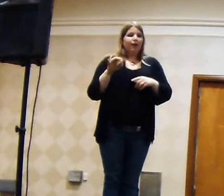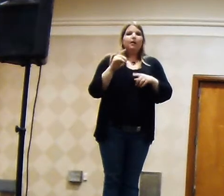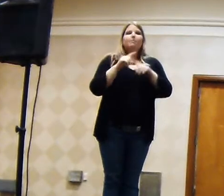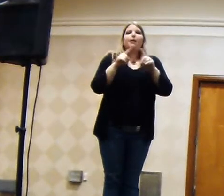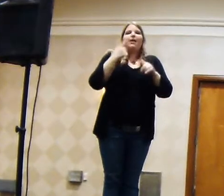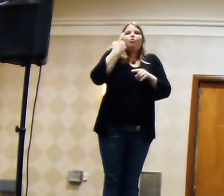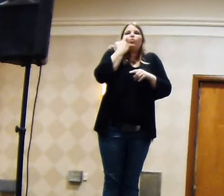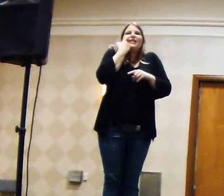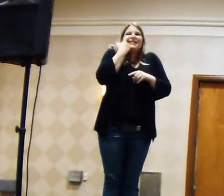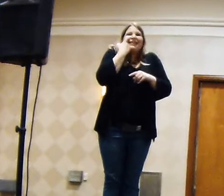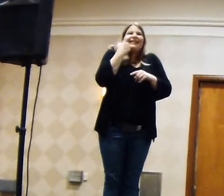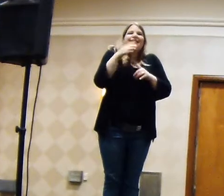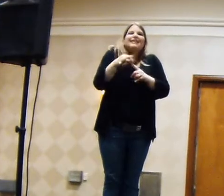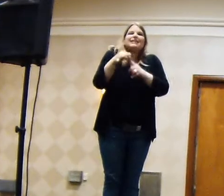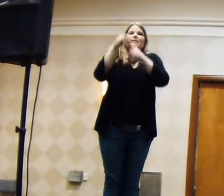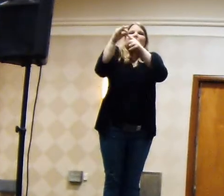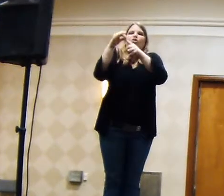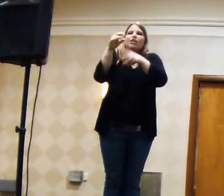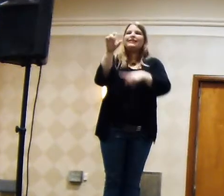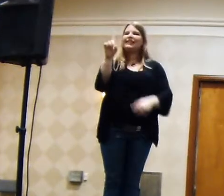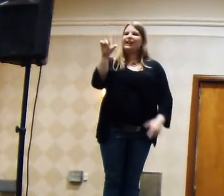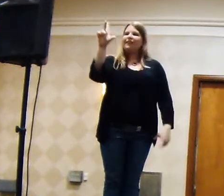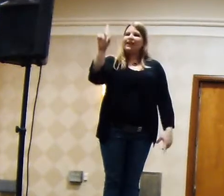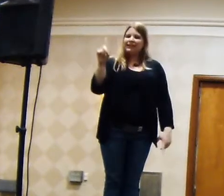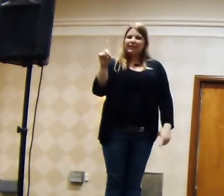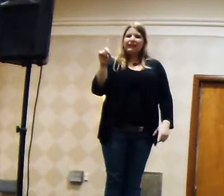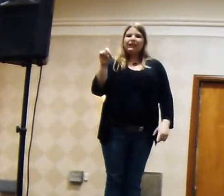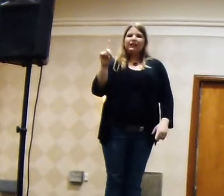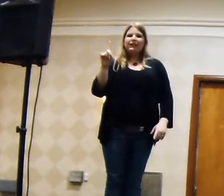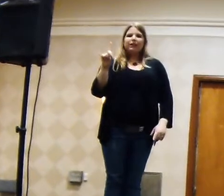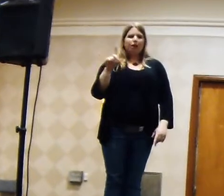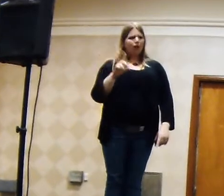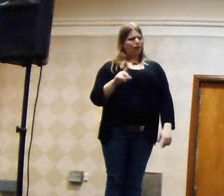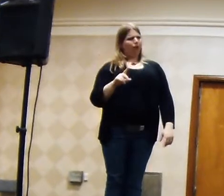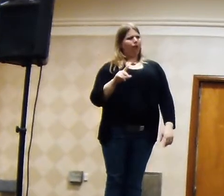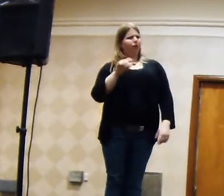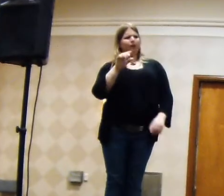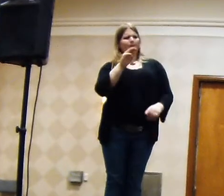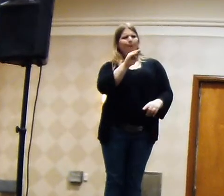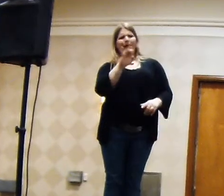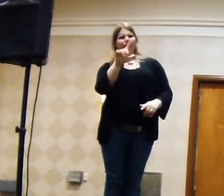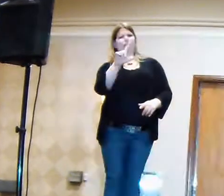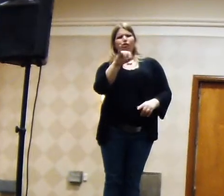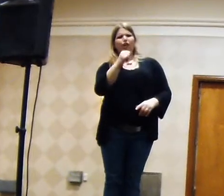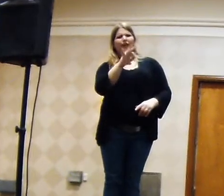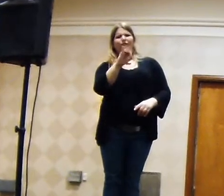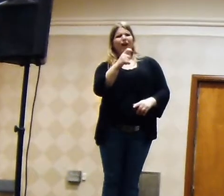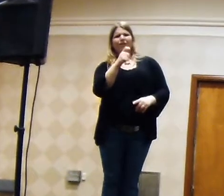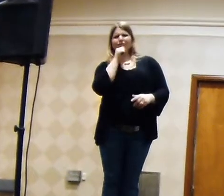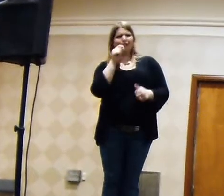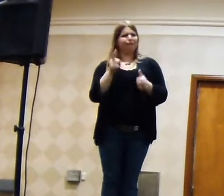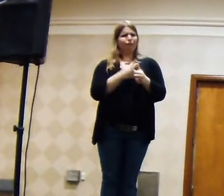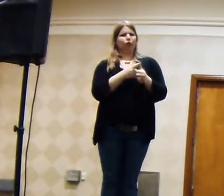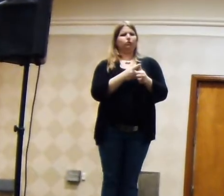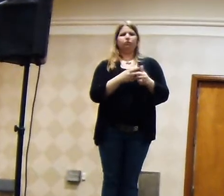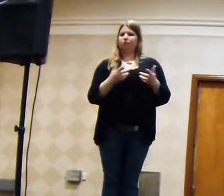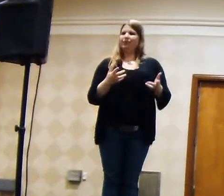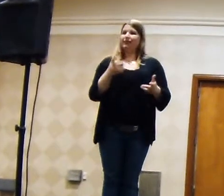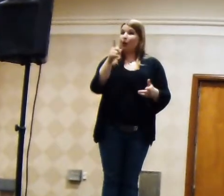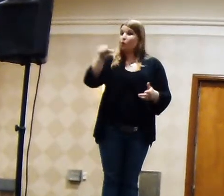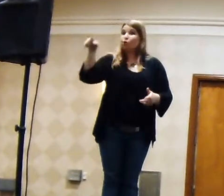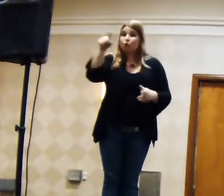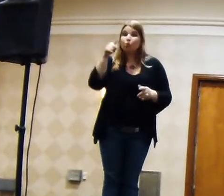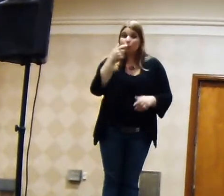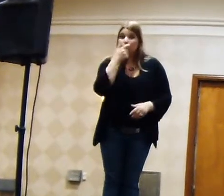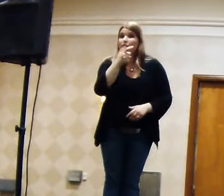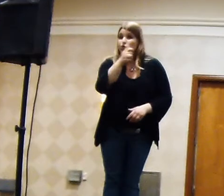they put the footage on that DVD. Yeah. And it's kind of nice because it's just sort of out in the open now, and you guys can go check